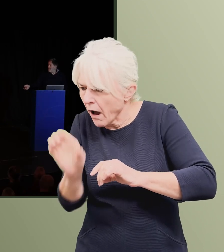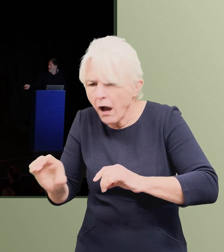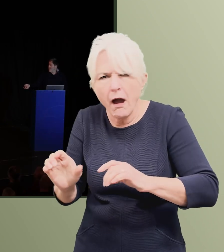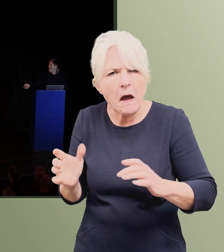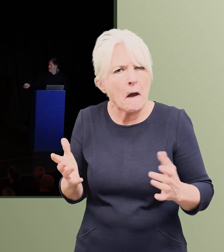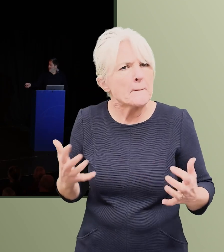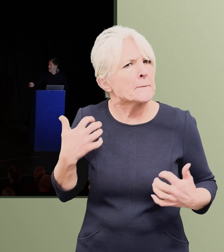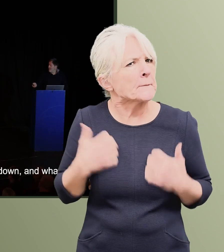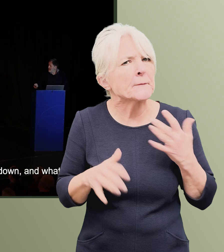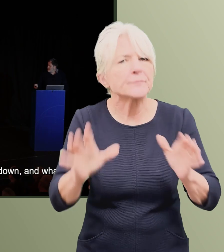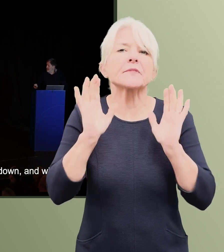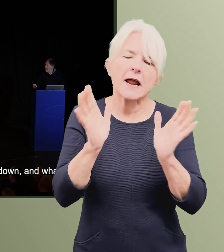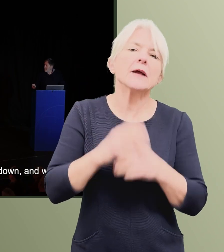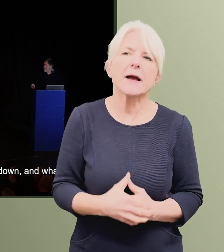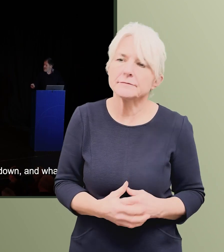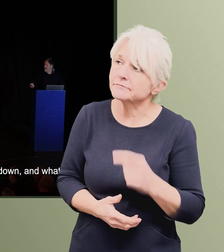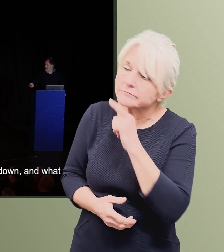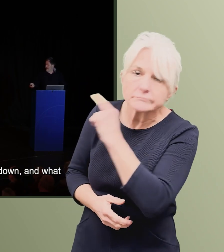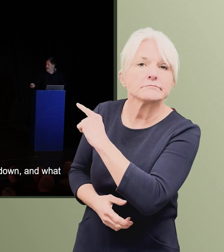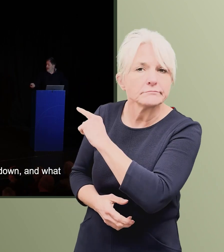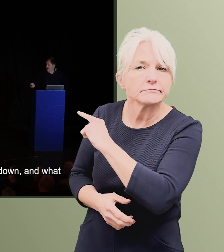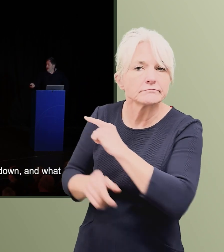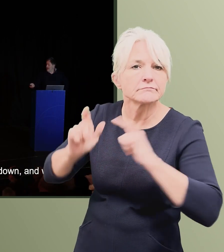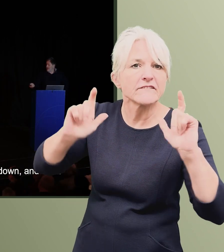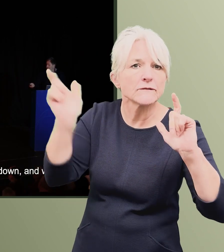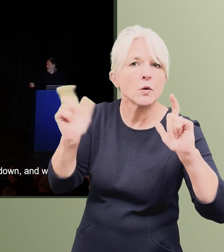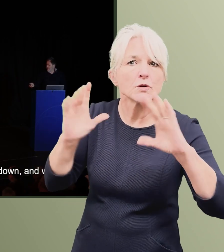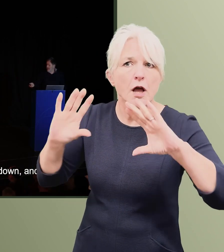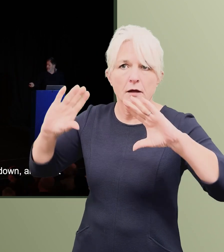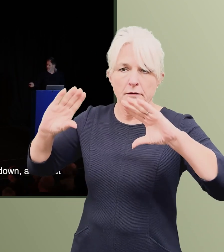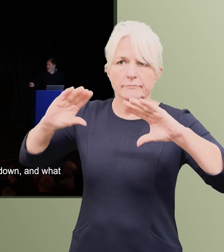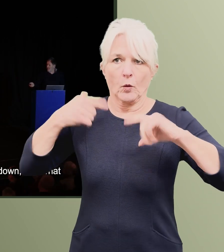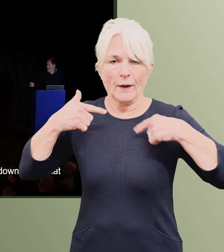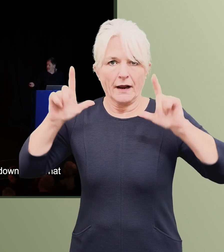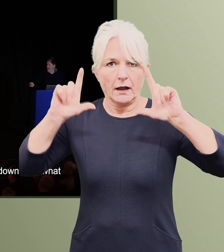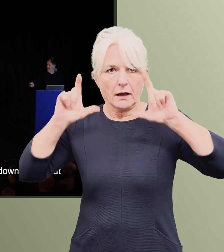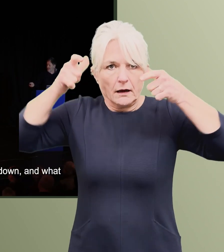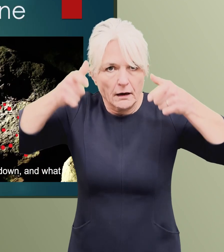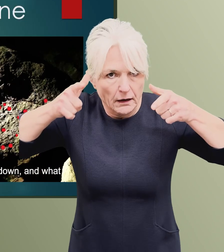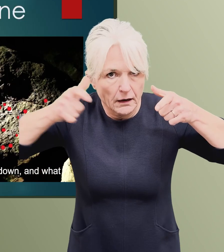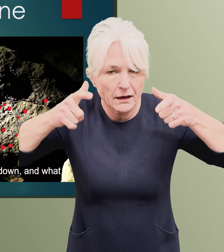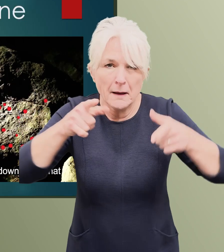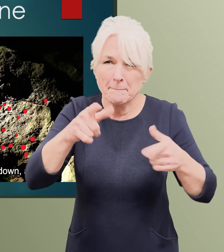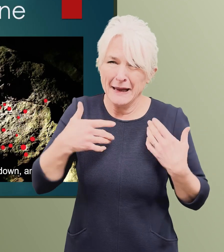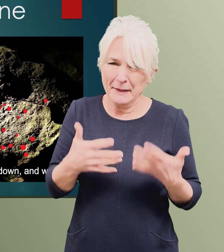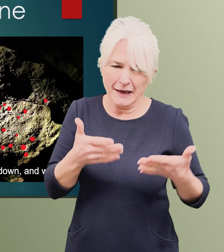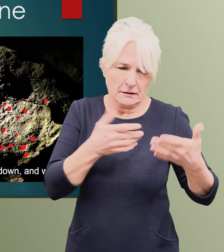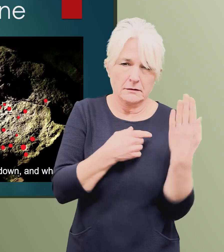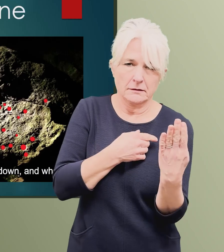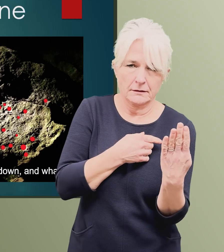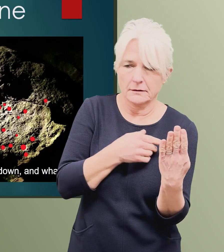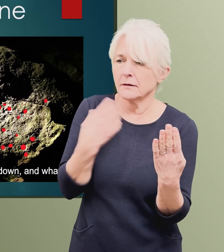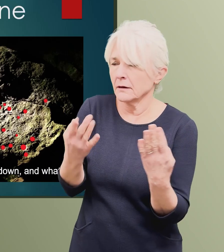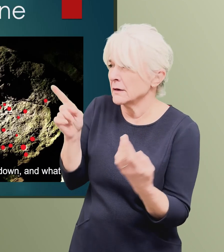on. So this is an image of the capstone looking